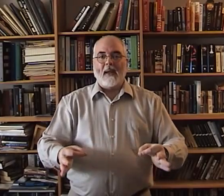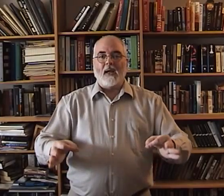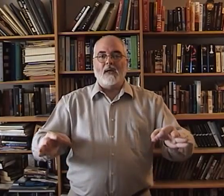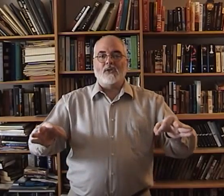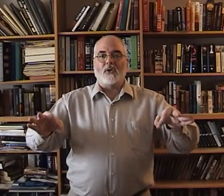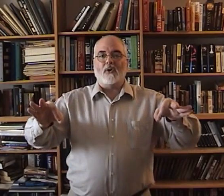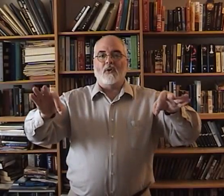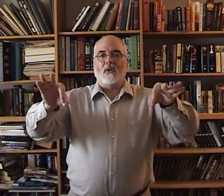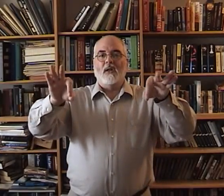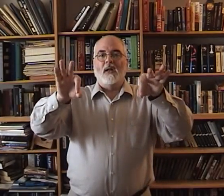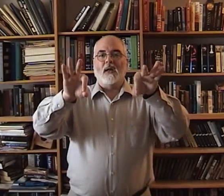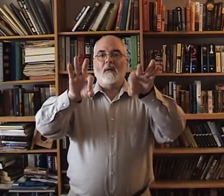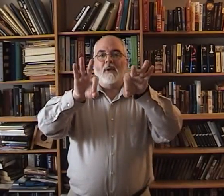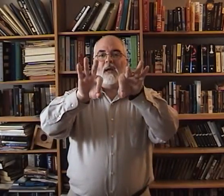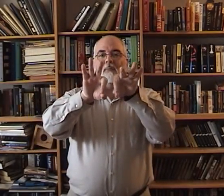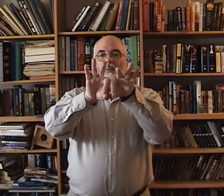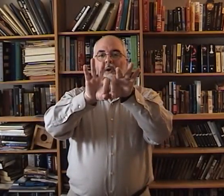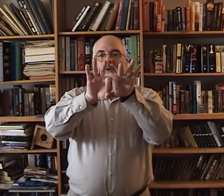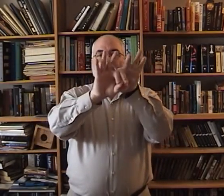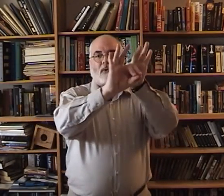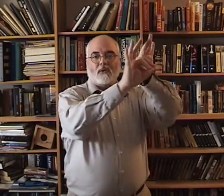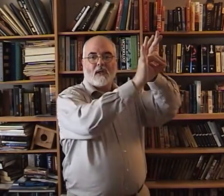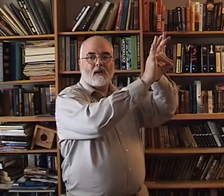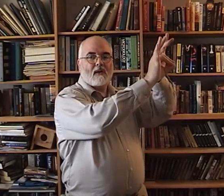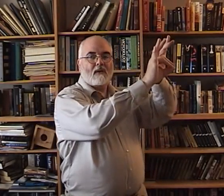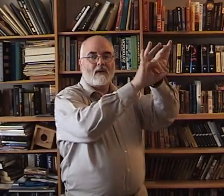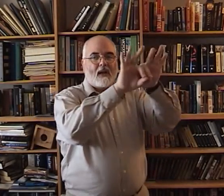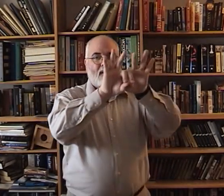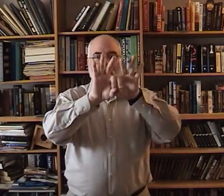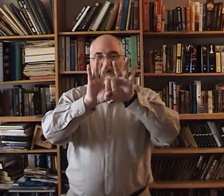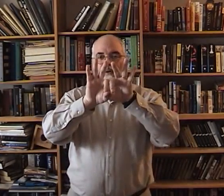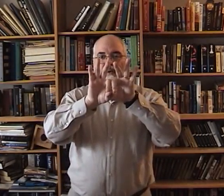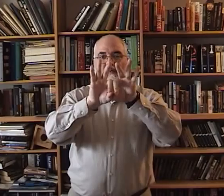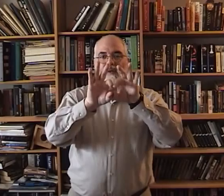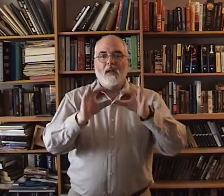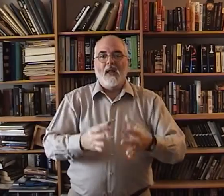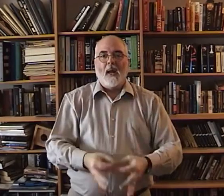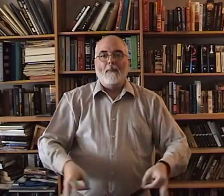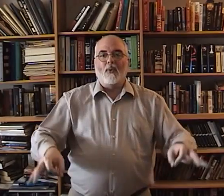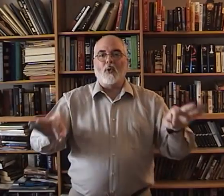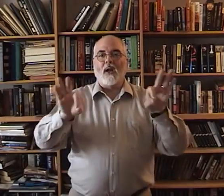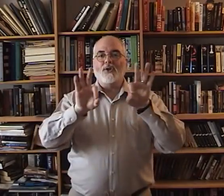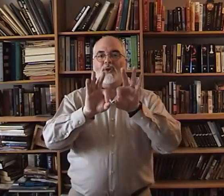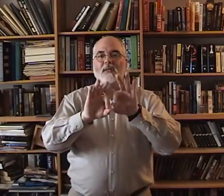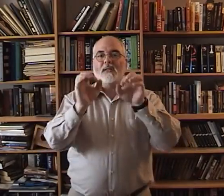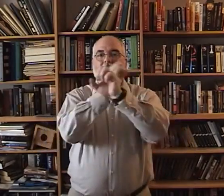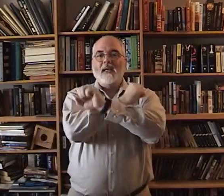making a circle, coming up where the circles then are together. All right, precious